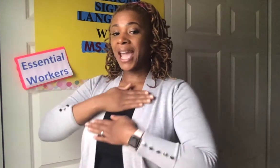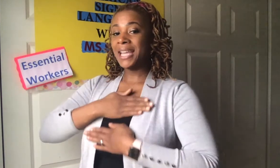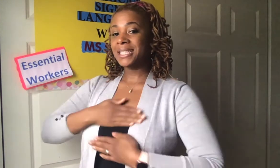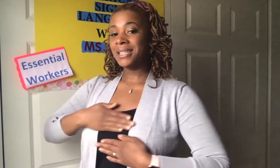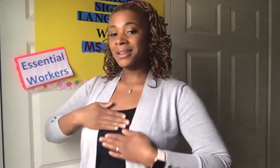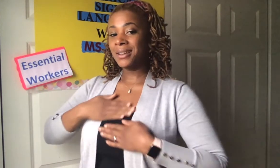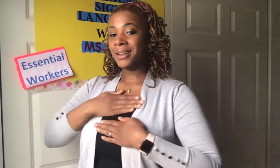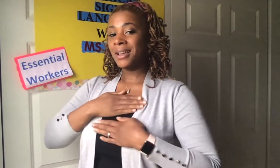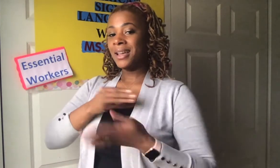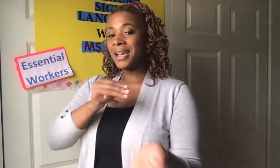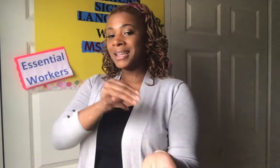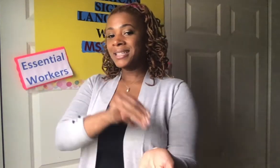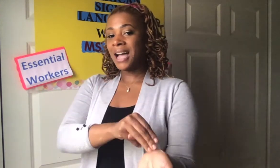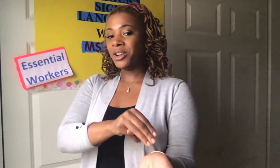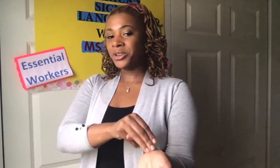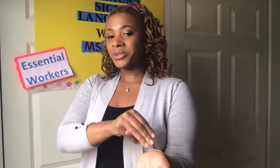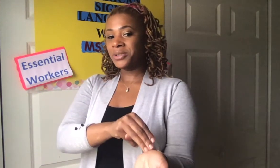appreciate doctors.